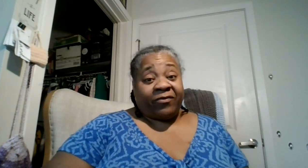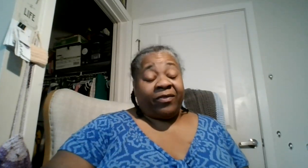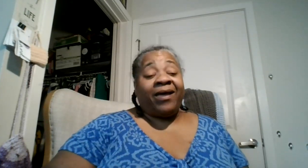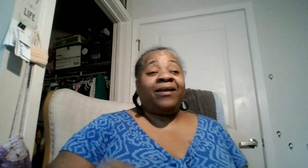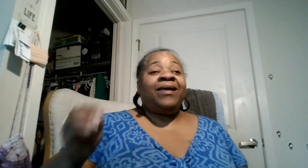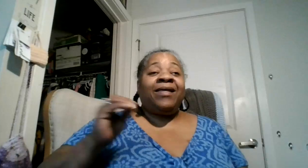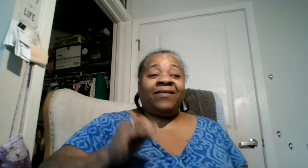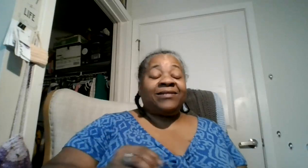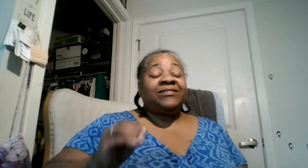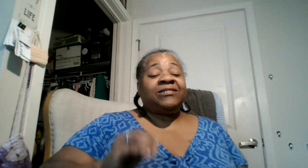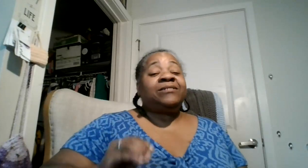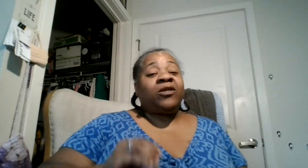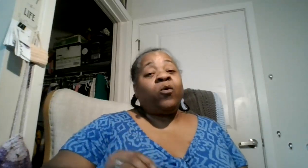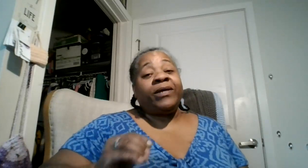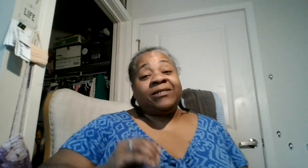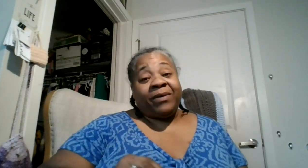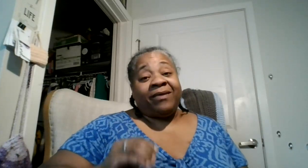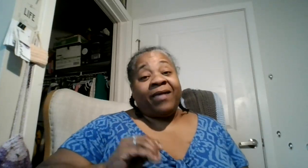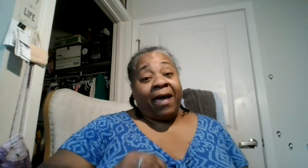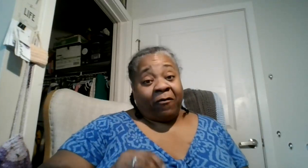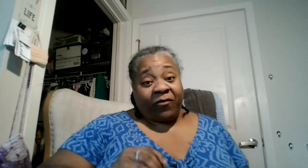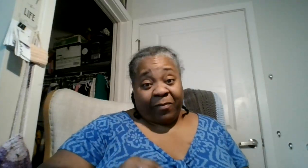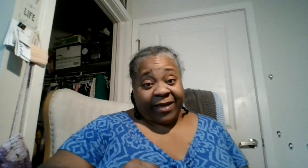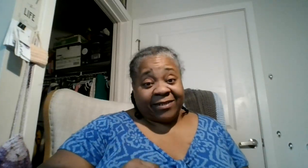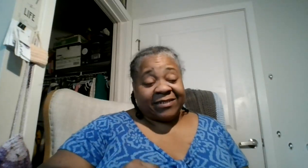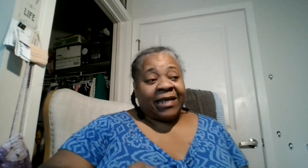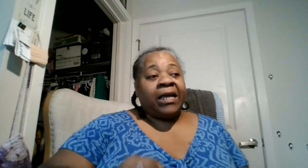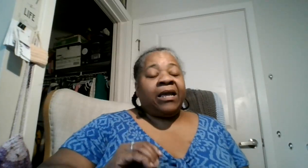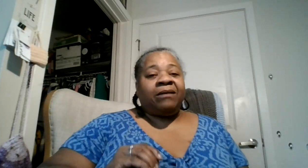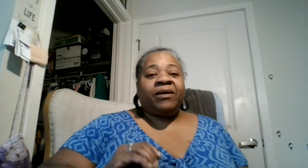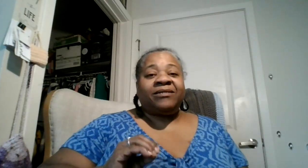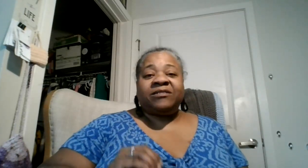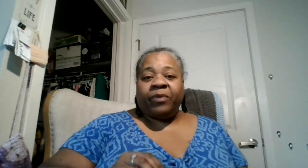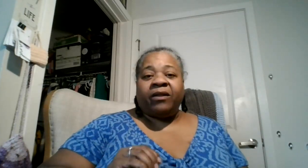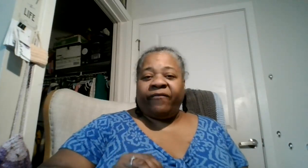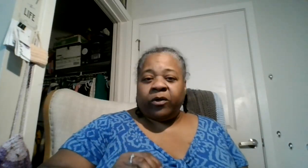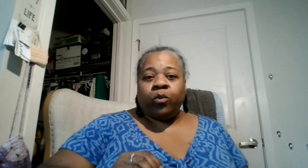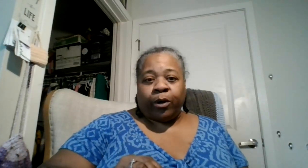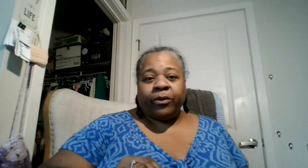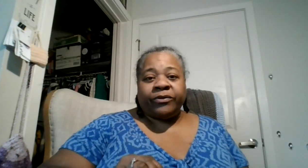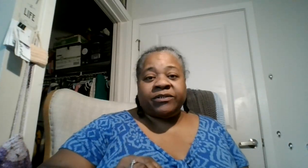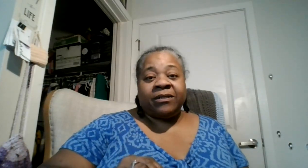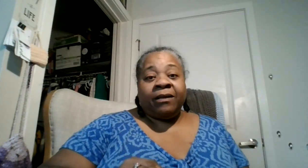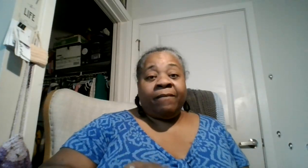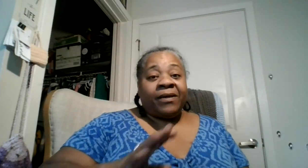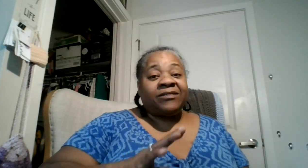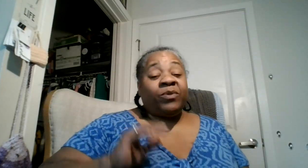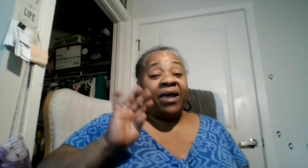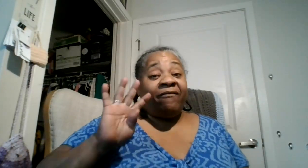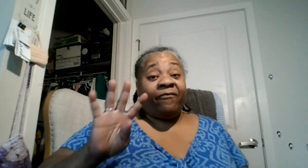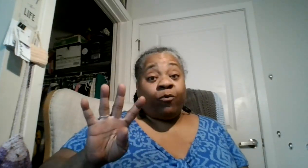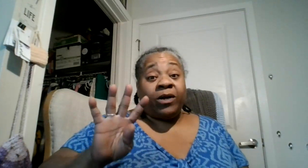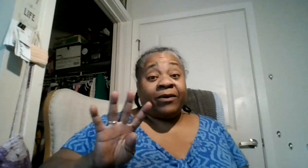that. That's just going to be the alphabets. And I'm going to spell a few words because we have 4 letters